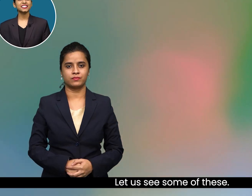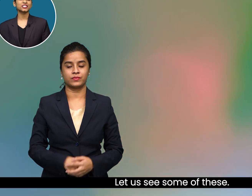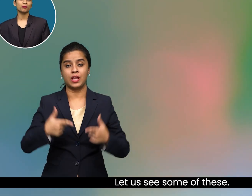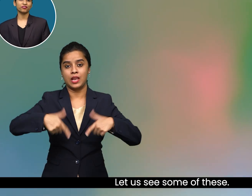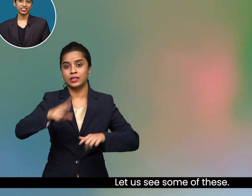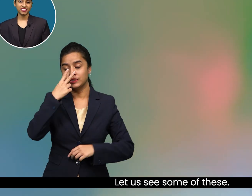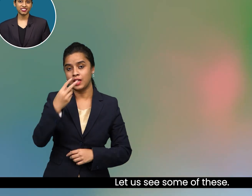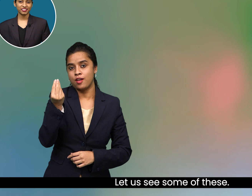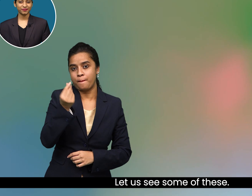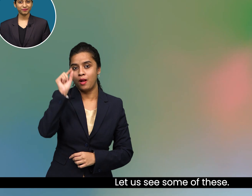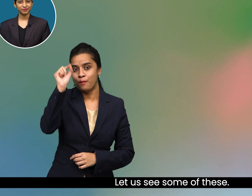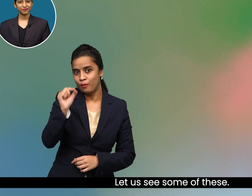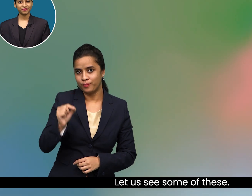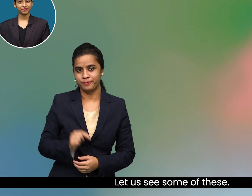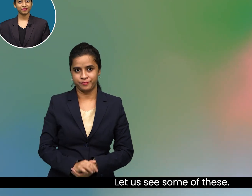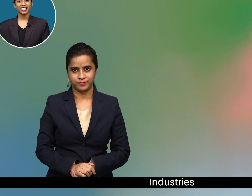Let us see some of these.